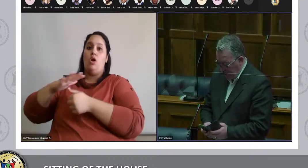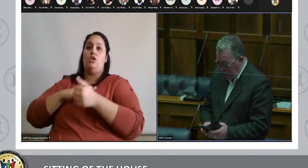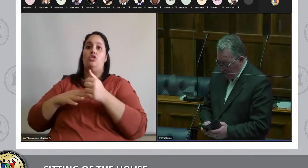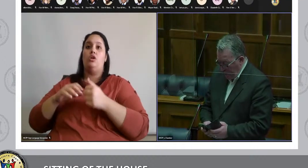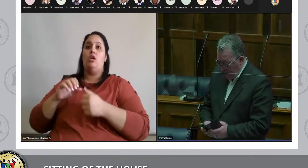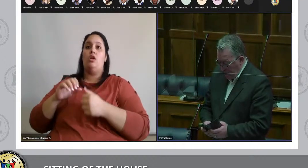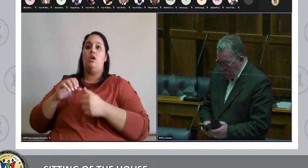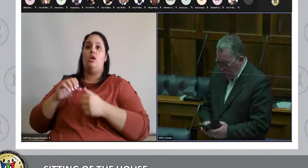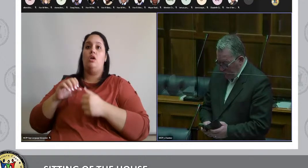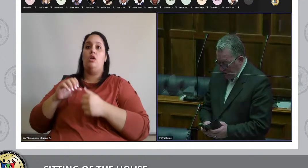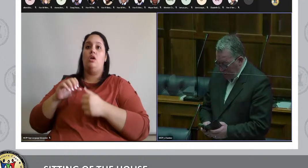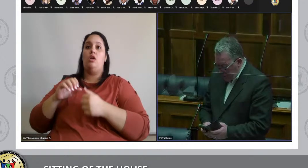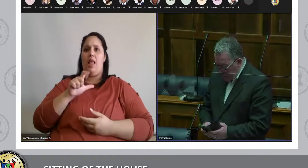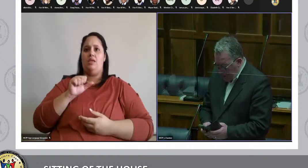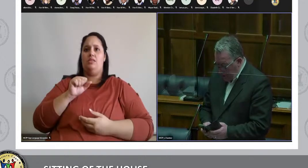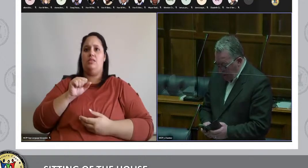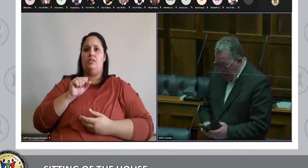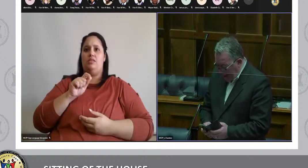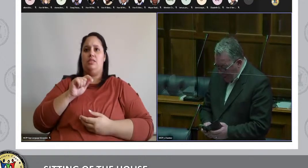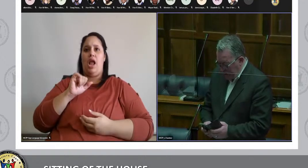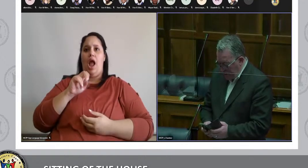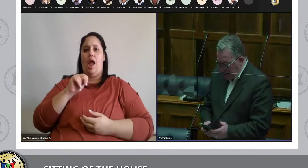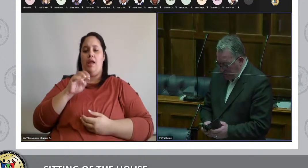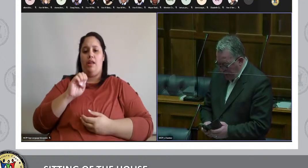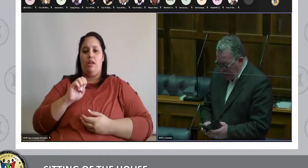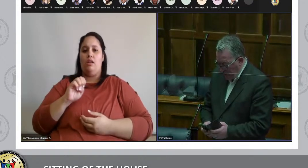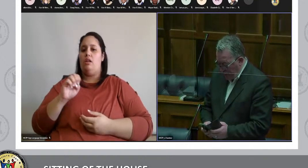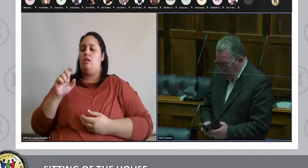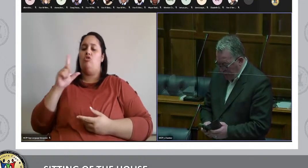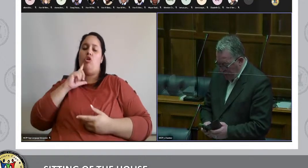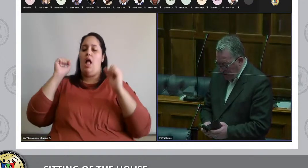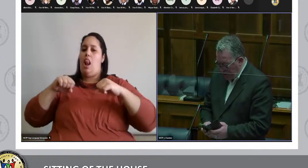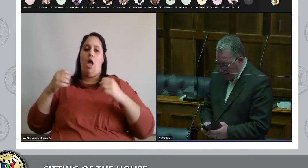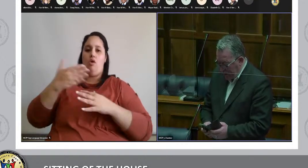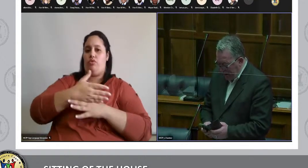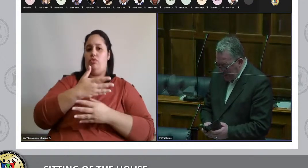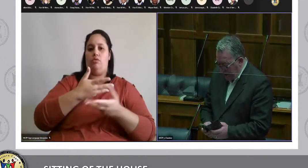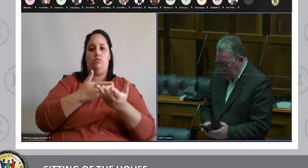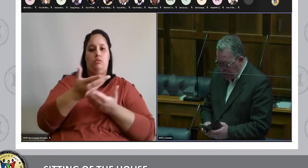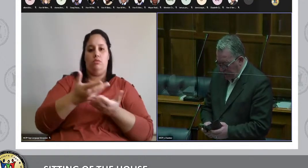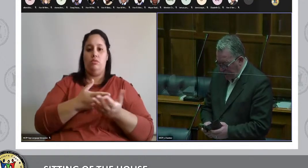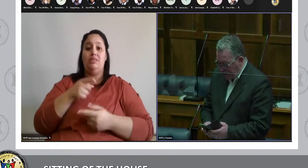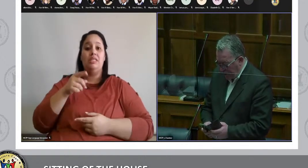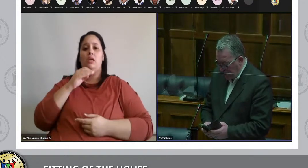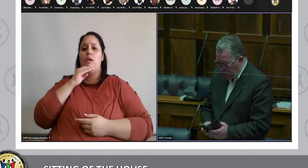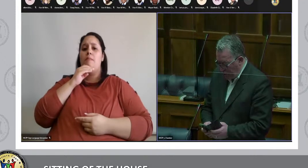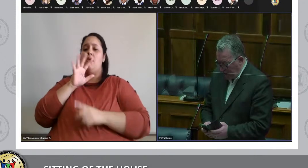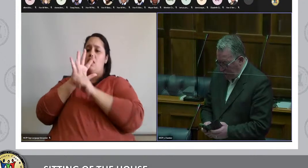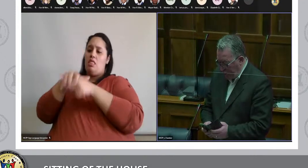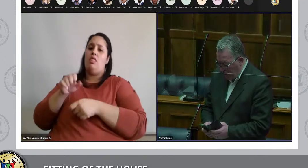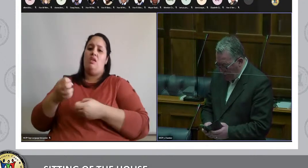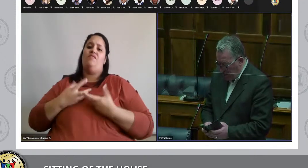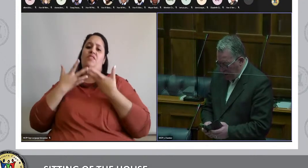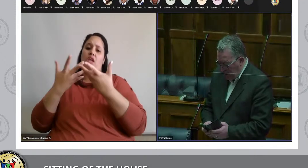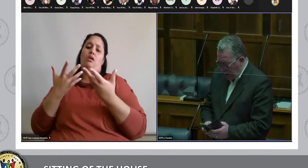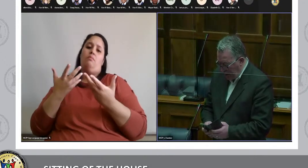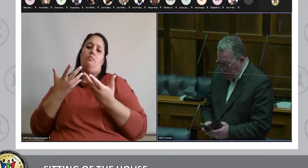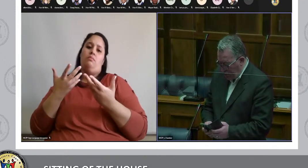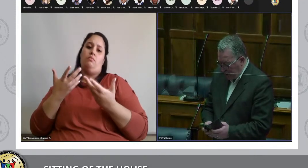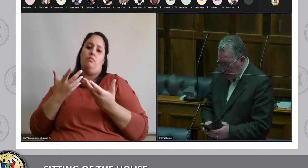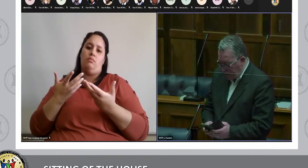disallowed. This decision undermines freedom of speech, a key tenet of our constitution, and we